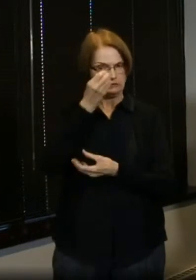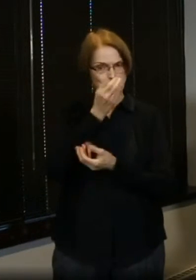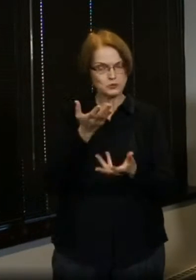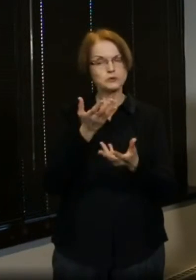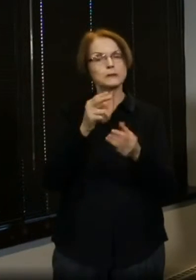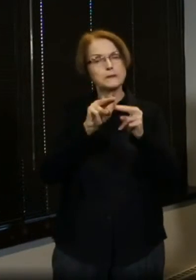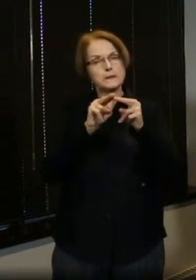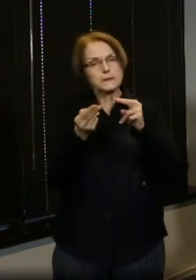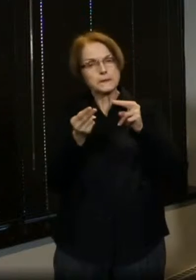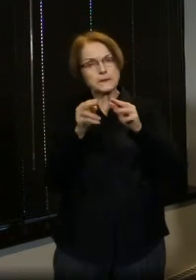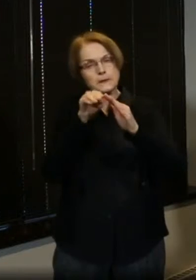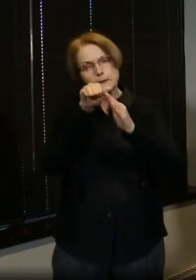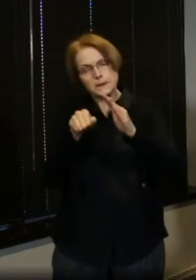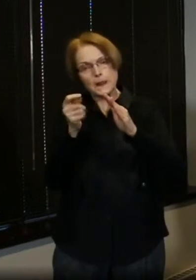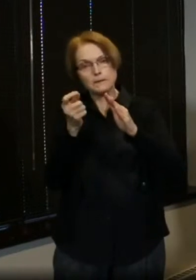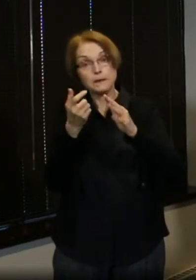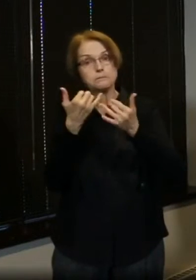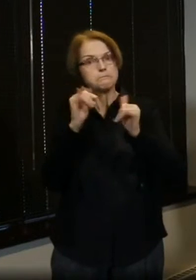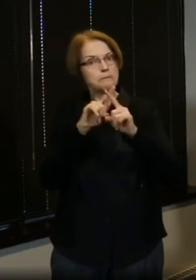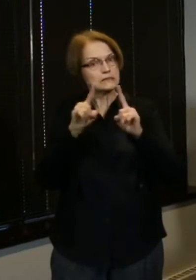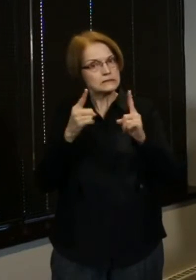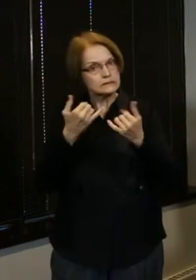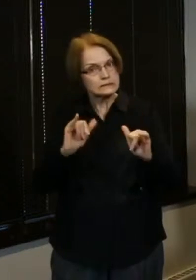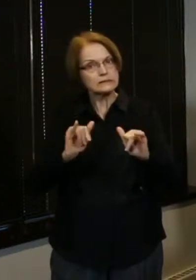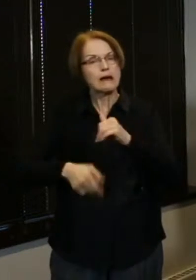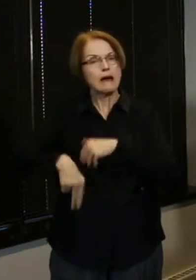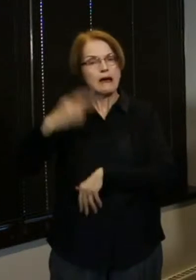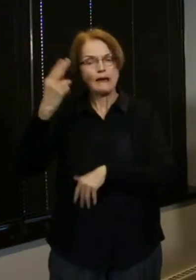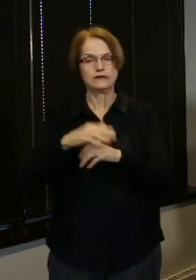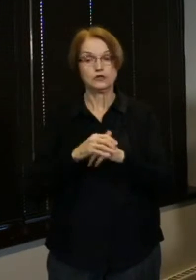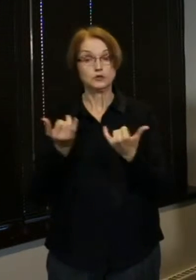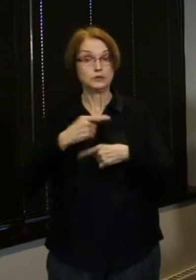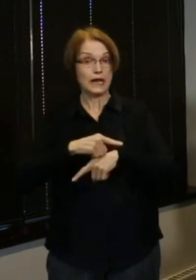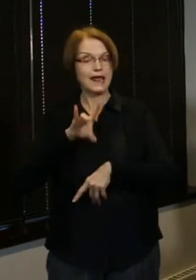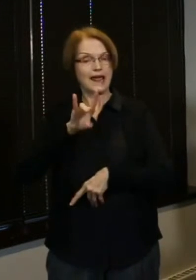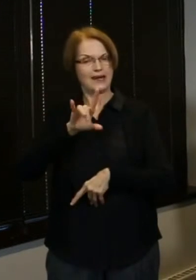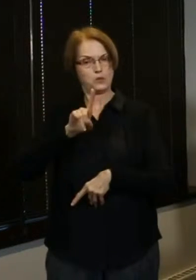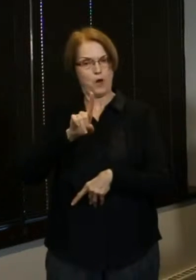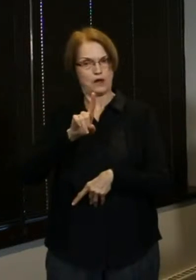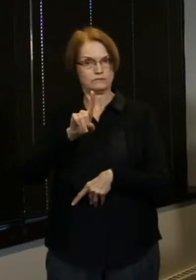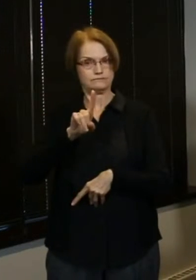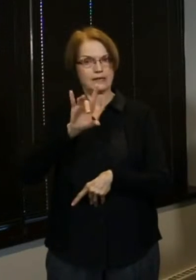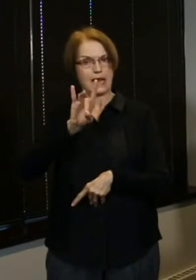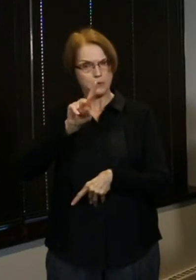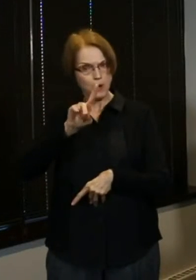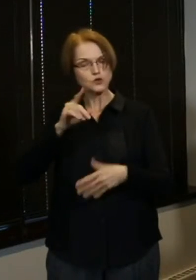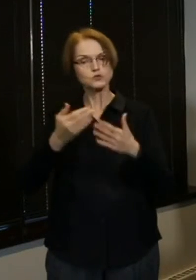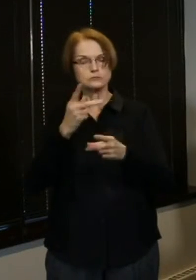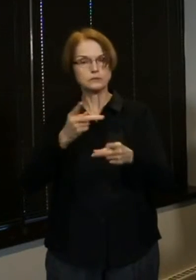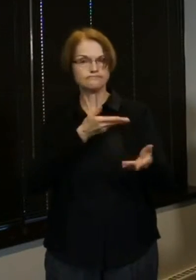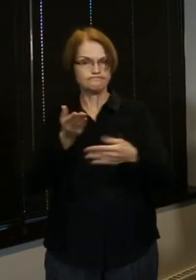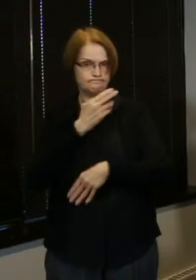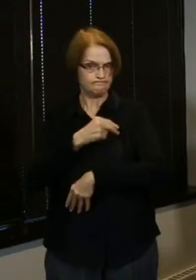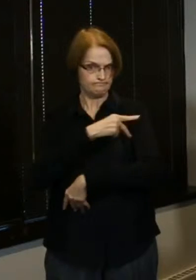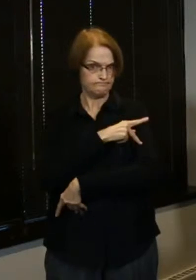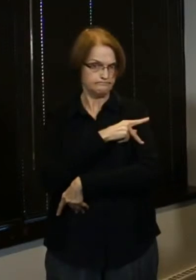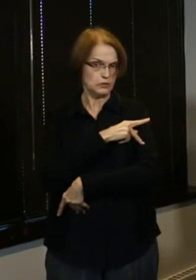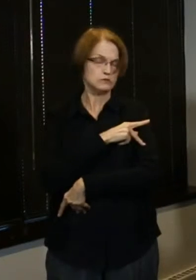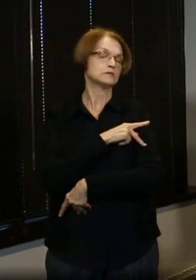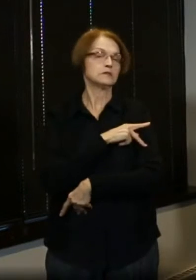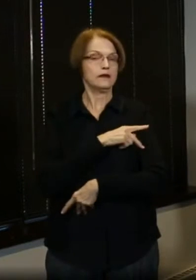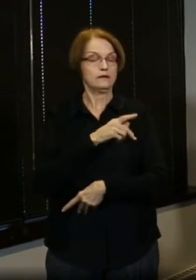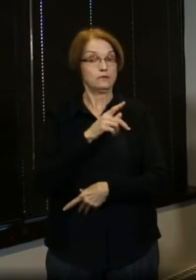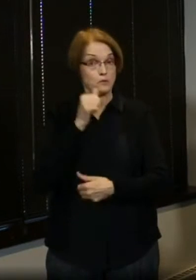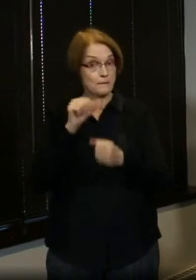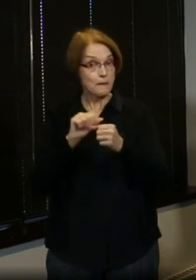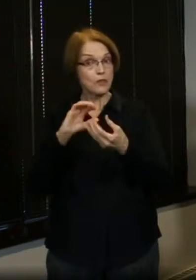still very high. So today we're reporting 81 admissions of COVID positive patients, and again, this is delayed by 2 days.